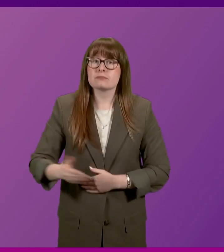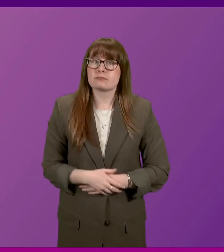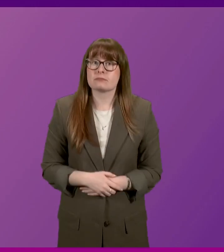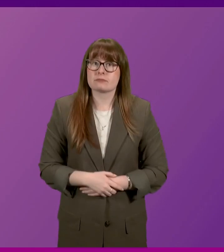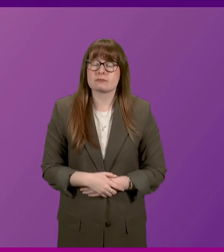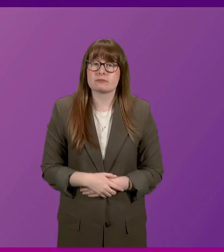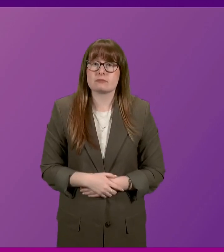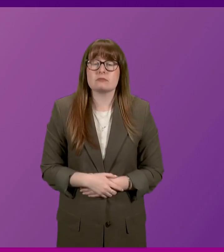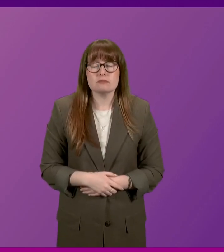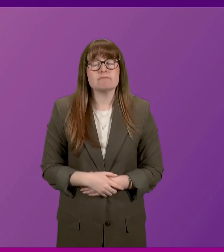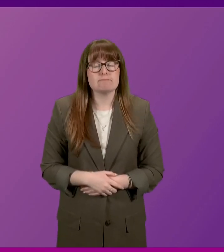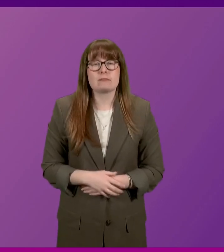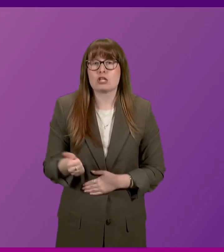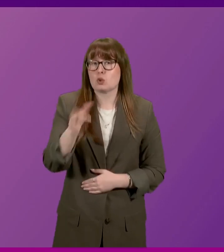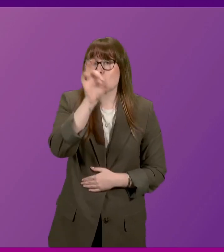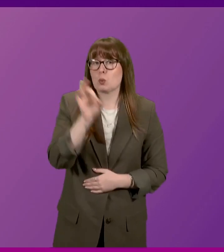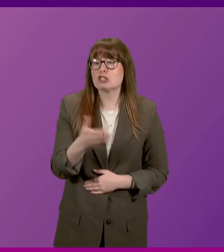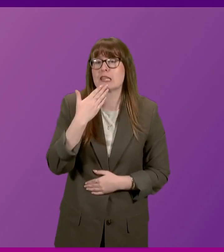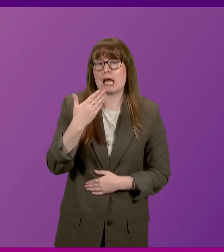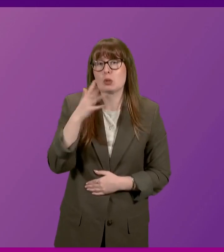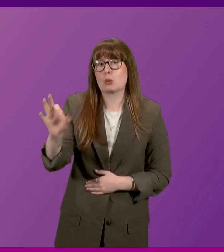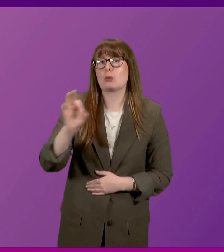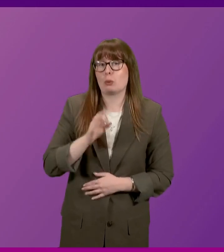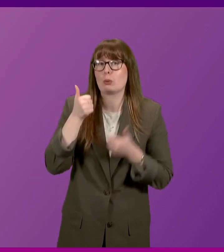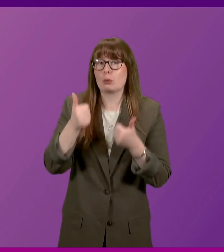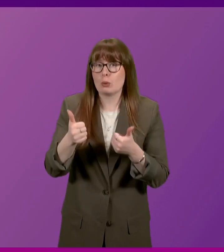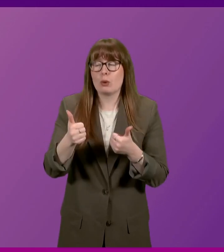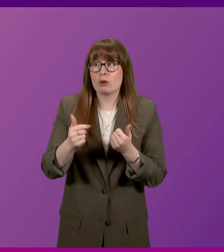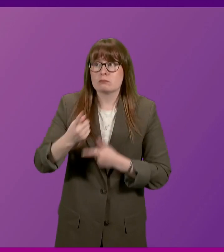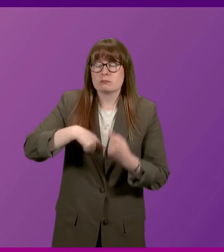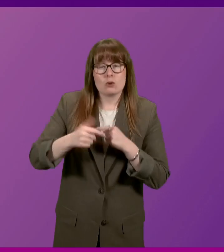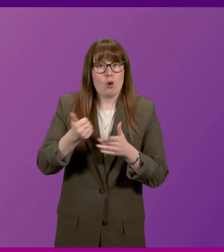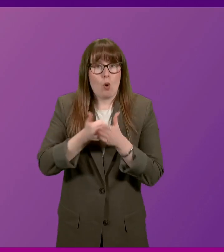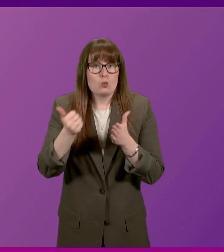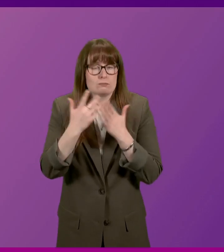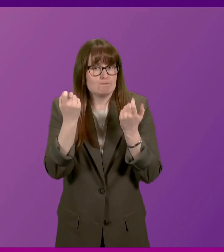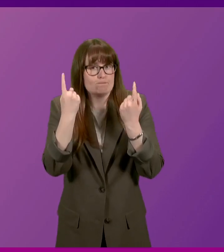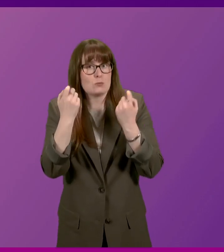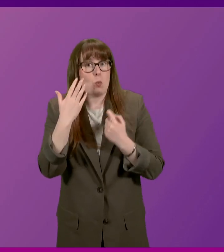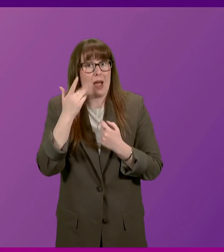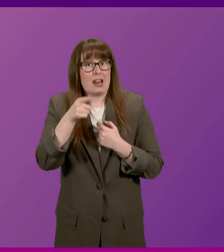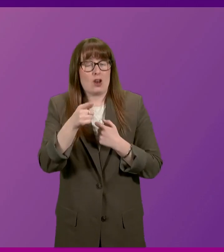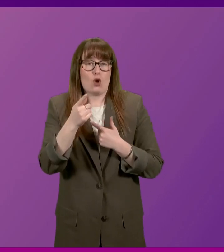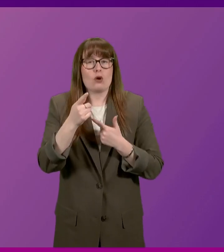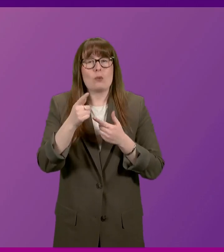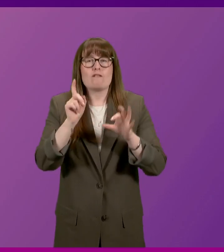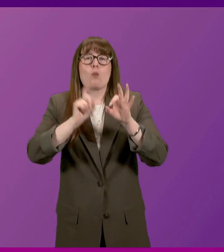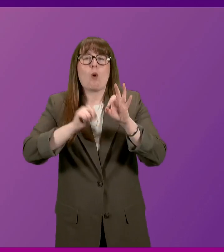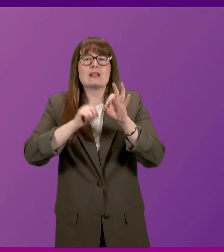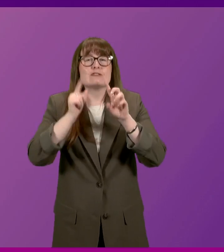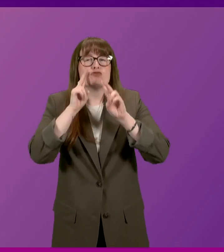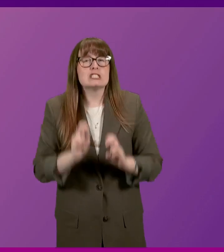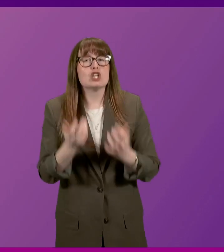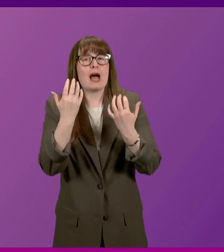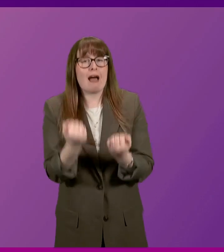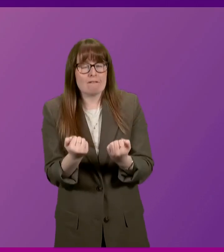Yeah, that's a very good question, Rhoda. Thank you for that question. We're always very cognizant of the fact when we're doing this kind of qualitative research that